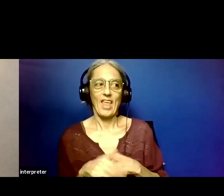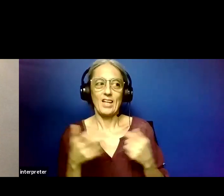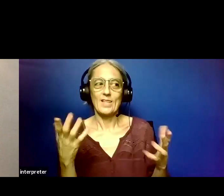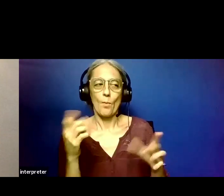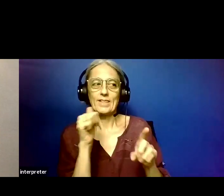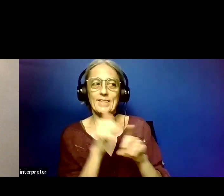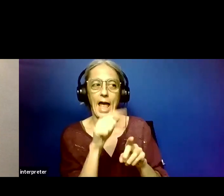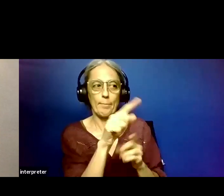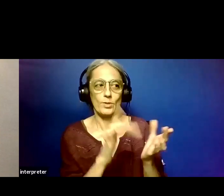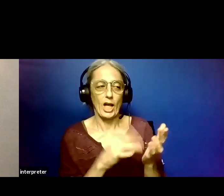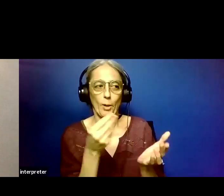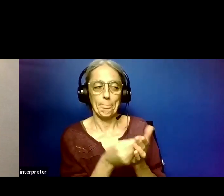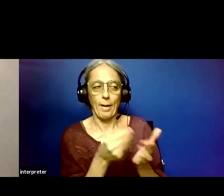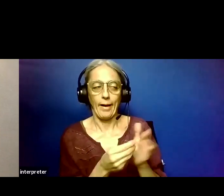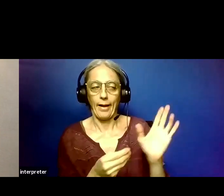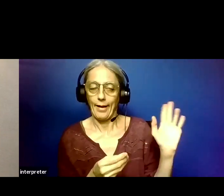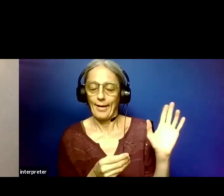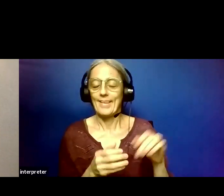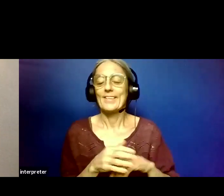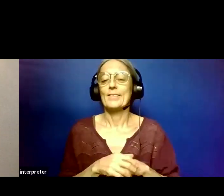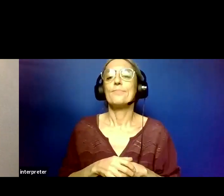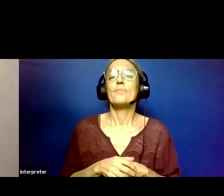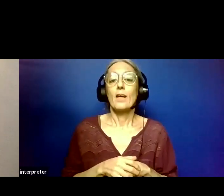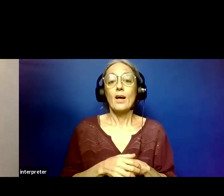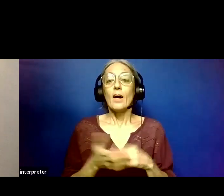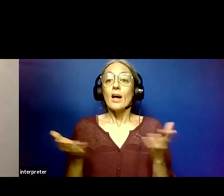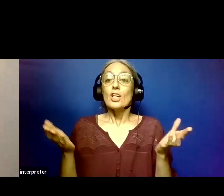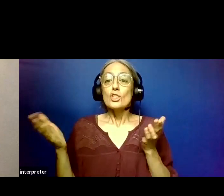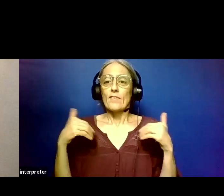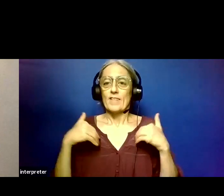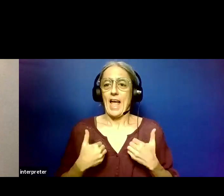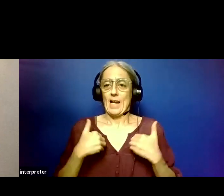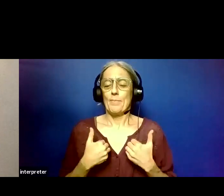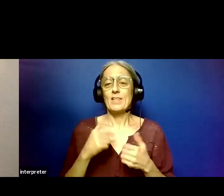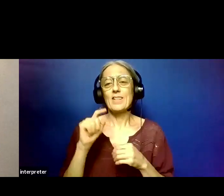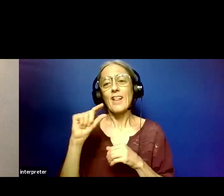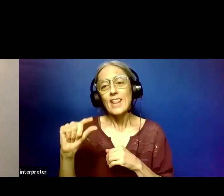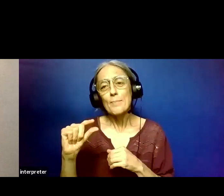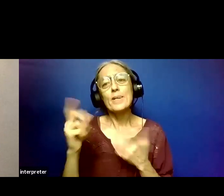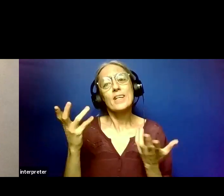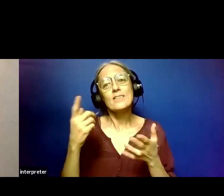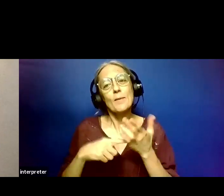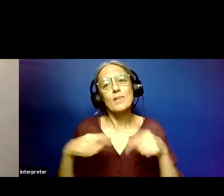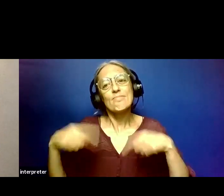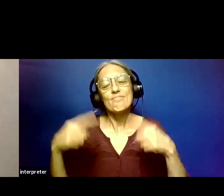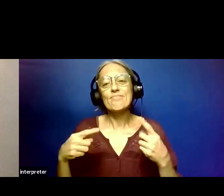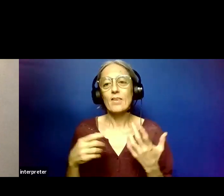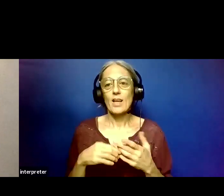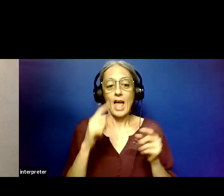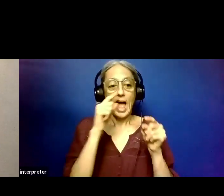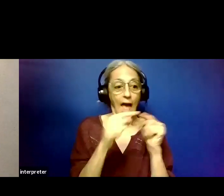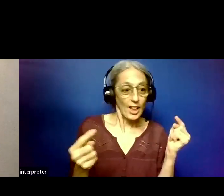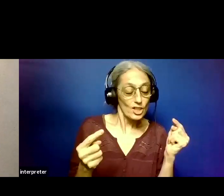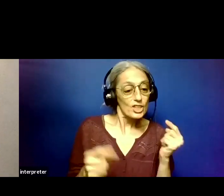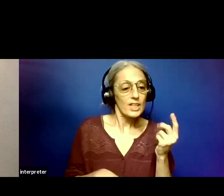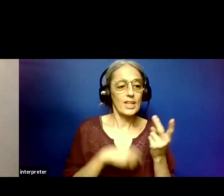And they get real tricky. Service animals, they're an issue because allergies or fear of dogs are not valid reasons